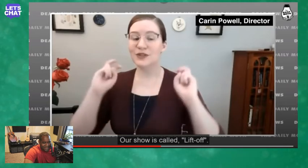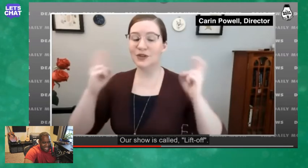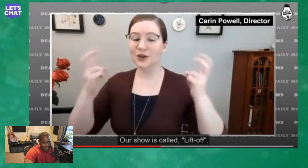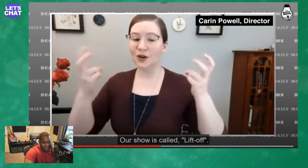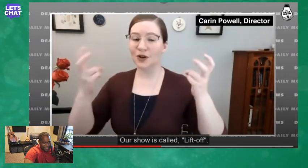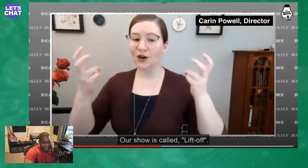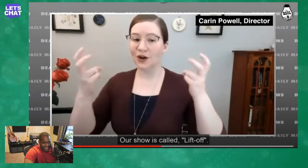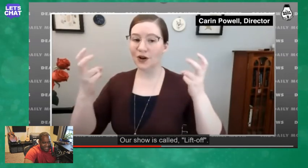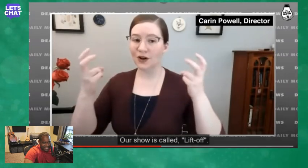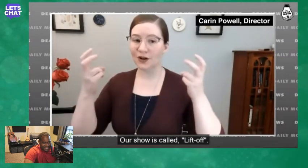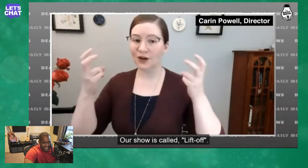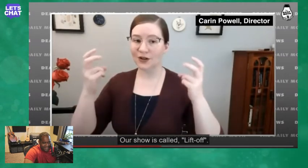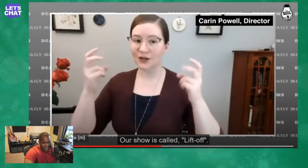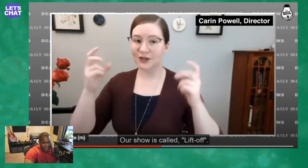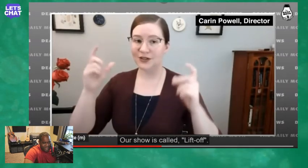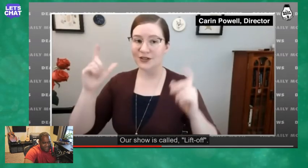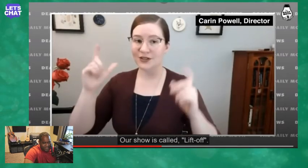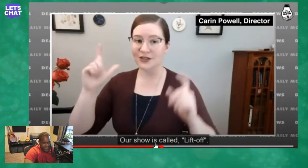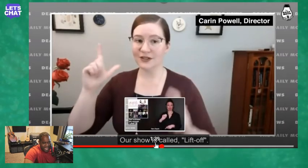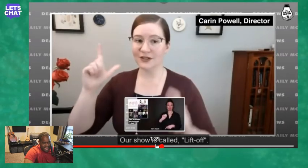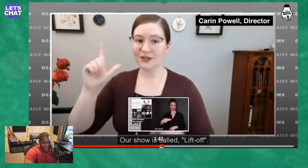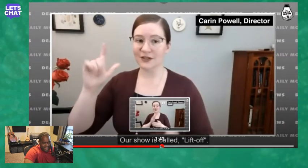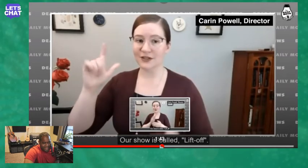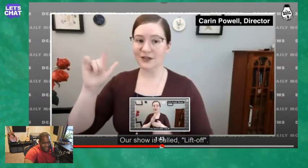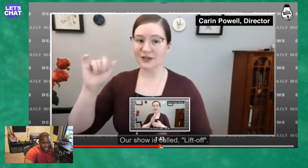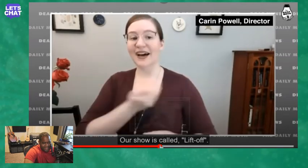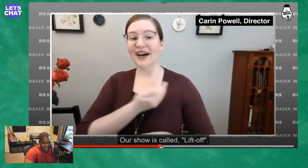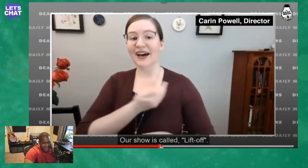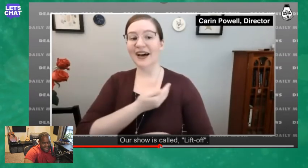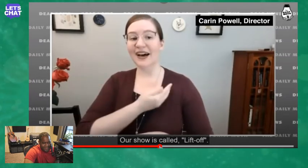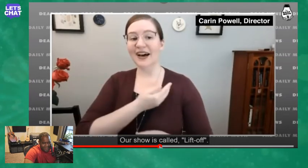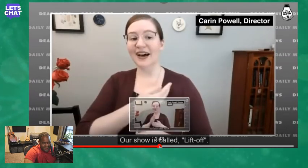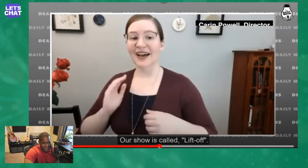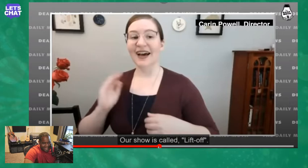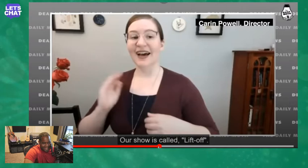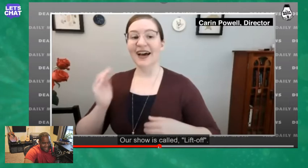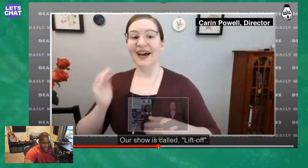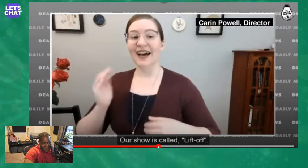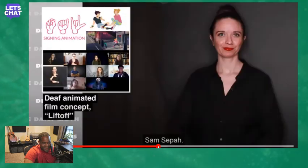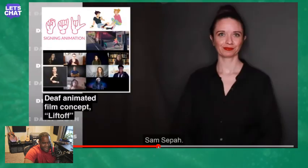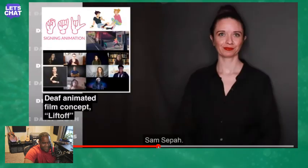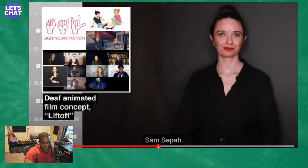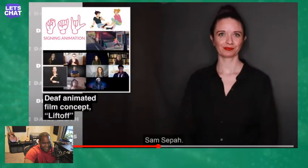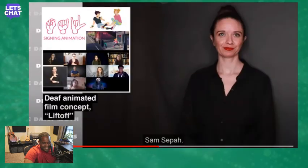a freshman on campus or something. Okay, so anyway, let's go back to what she was saying.